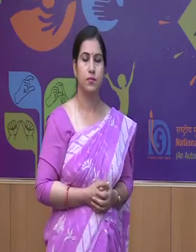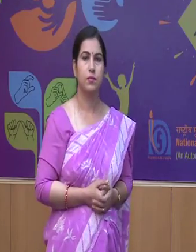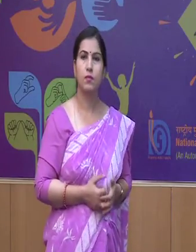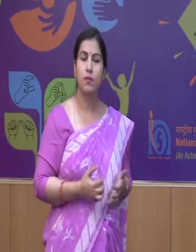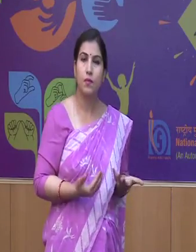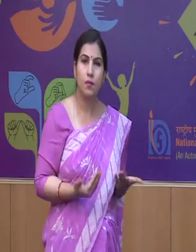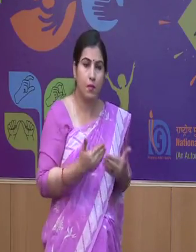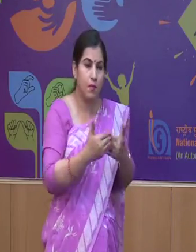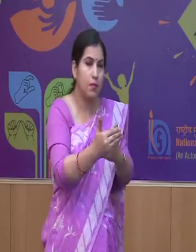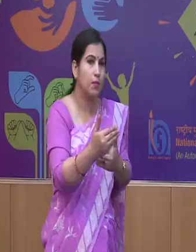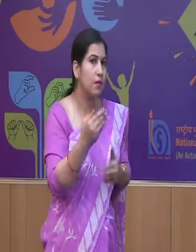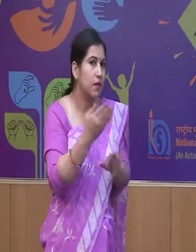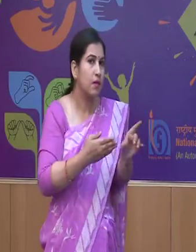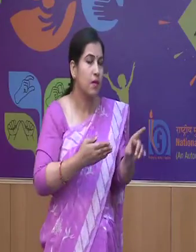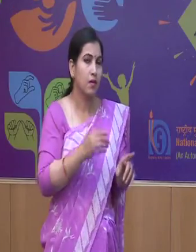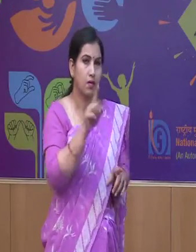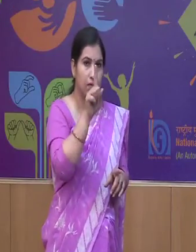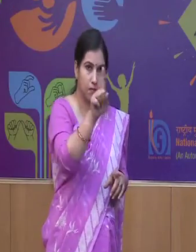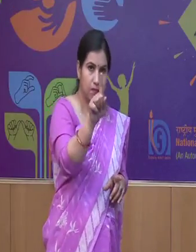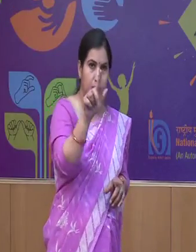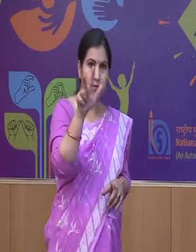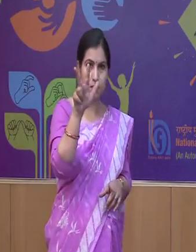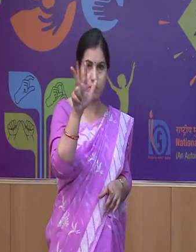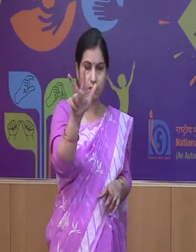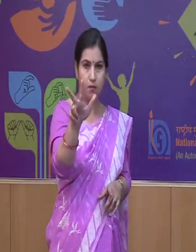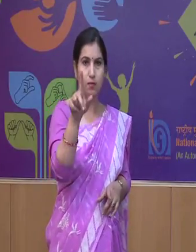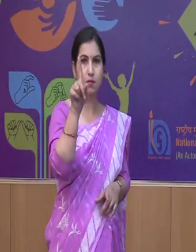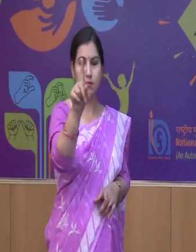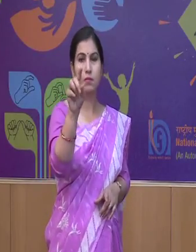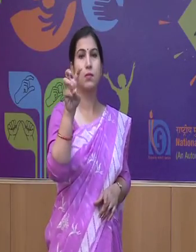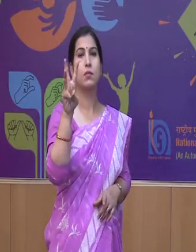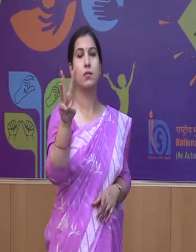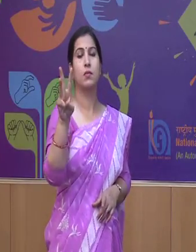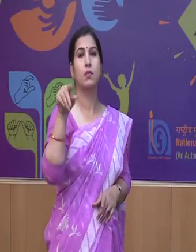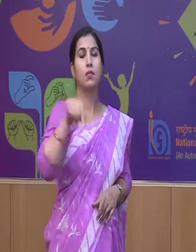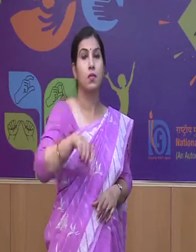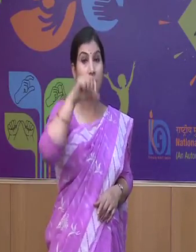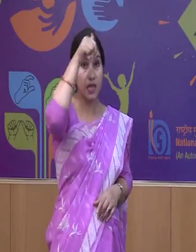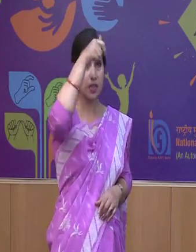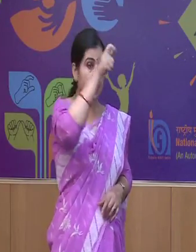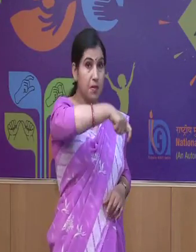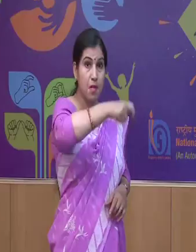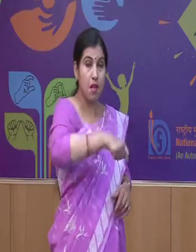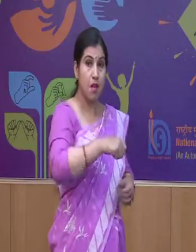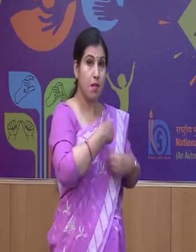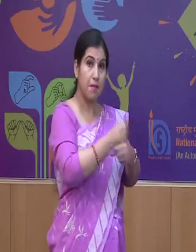By the year 1813, the condition of Indian handicraft